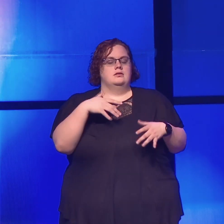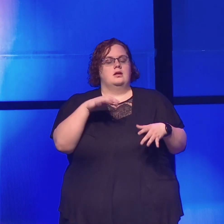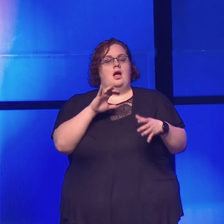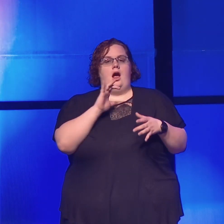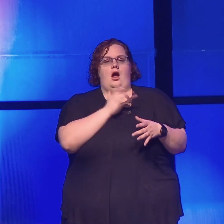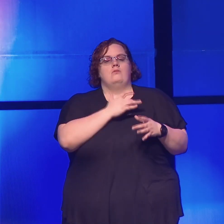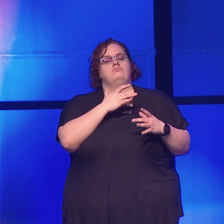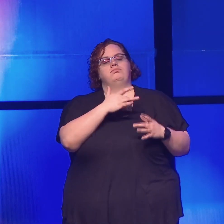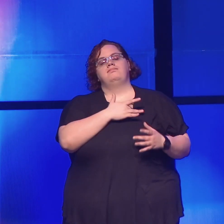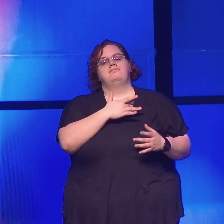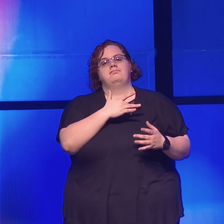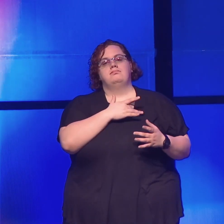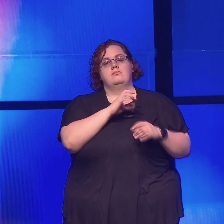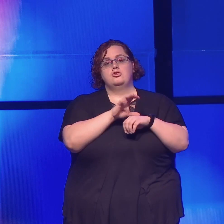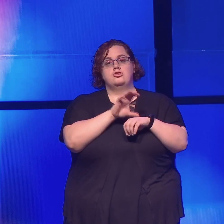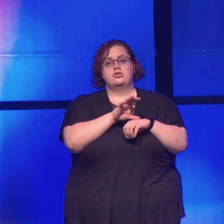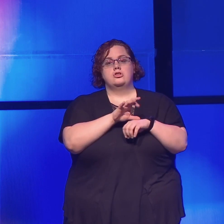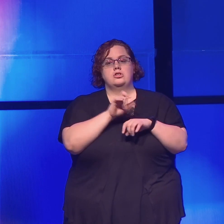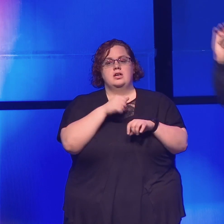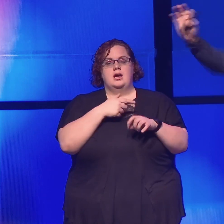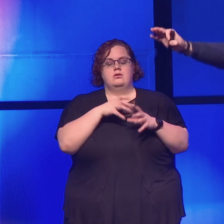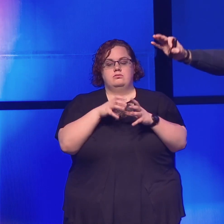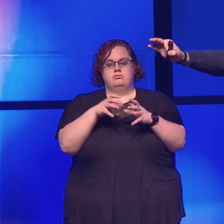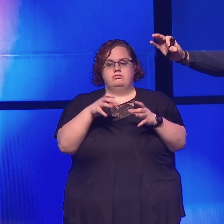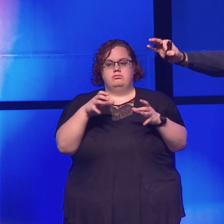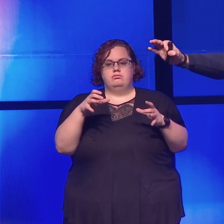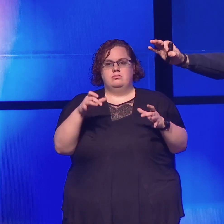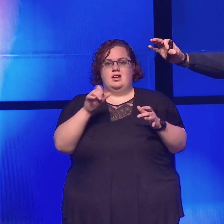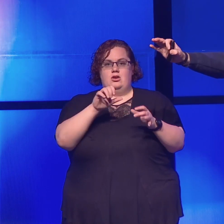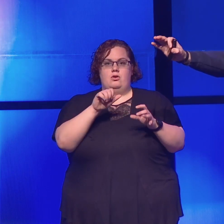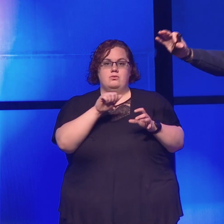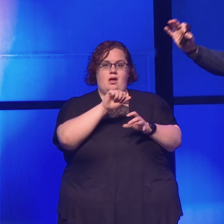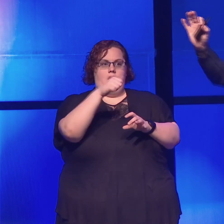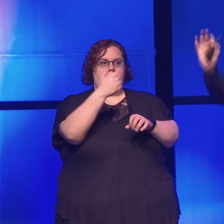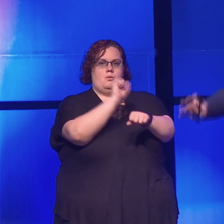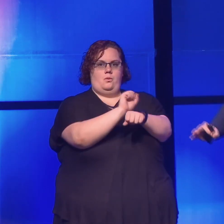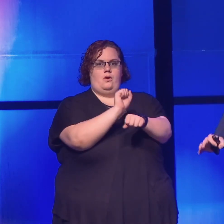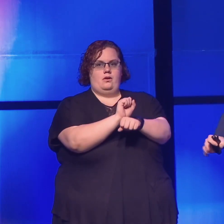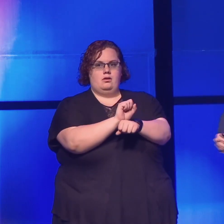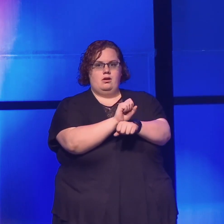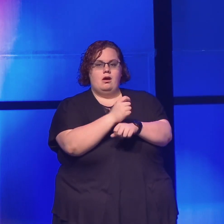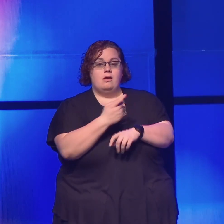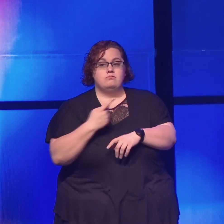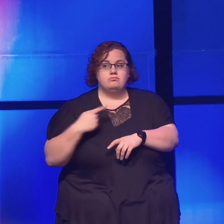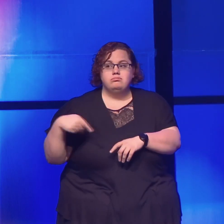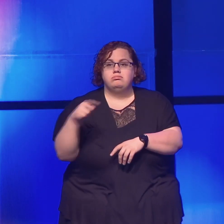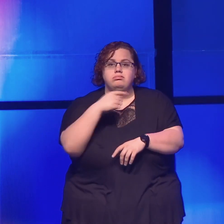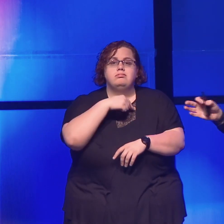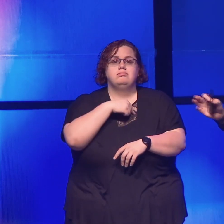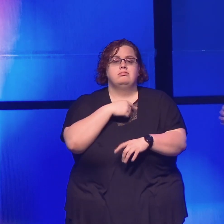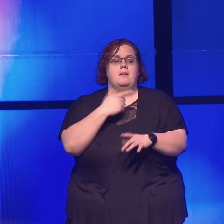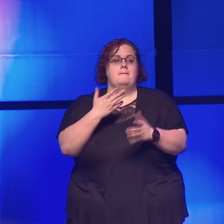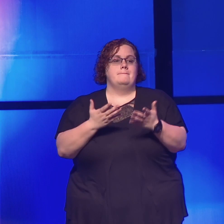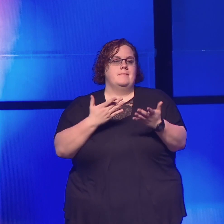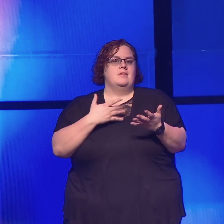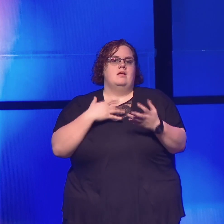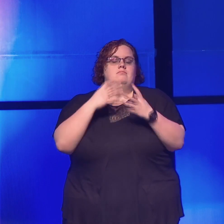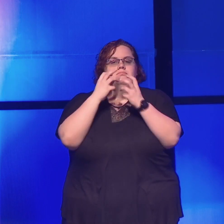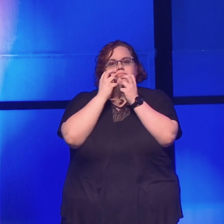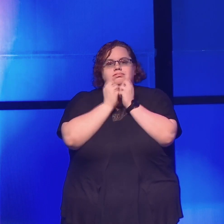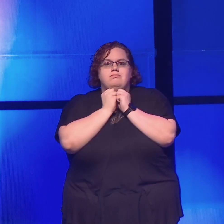church is to be a church that grows other work. You and I, as much as we might have a passion